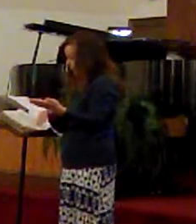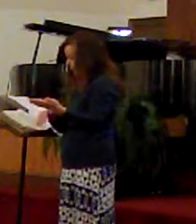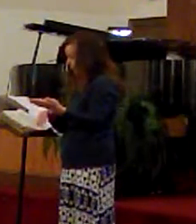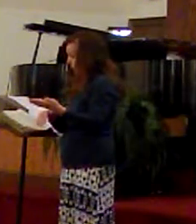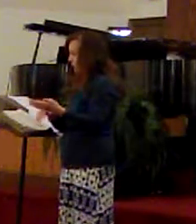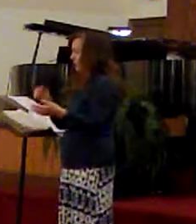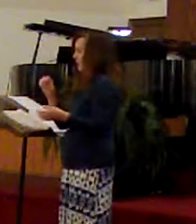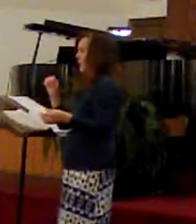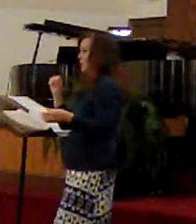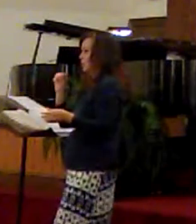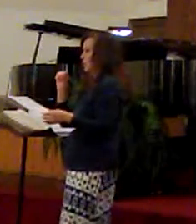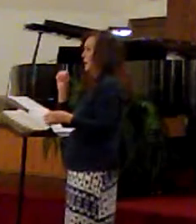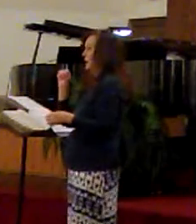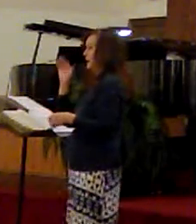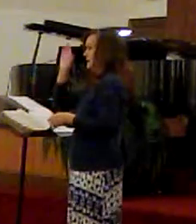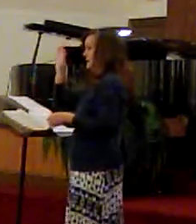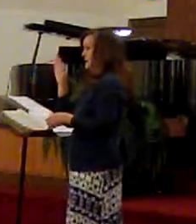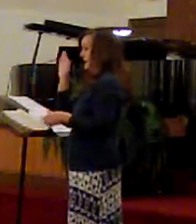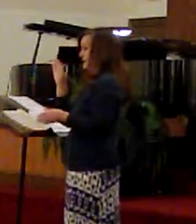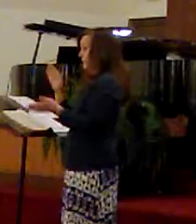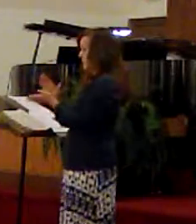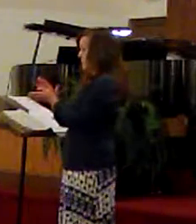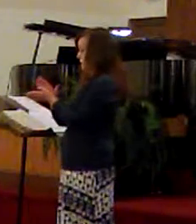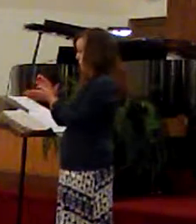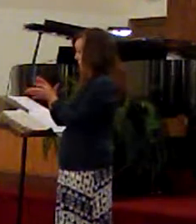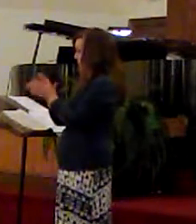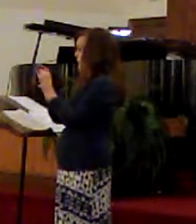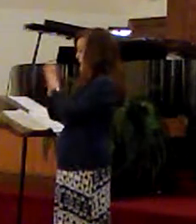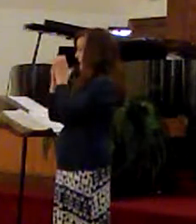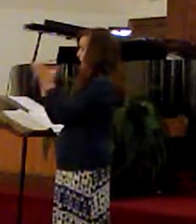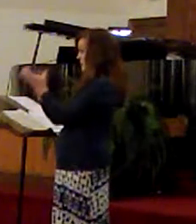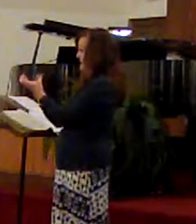school classes or sermons delivered in church.